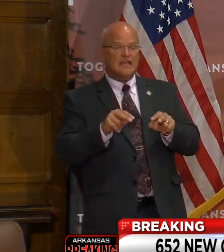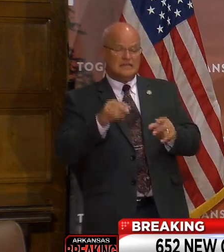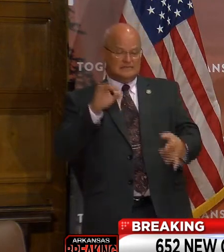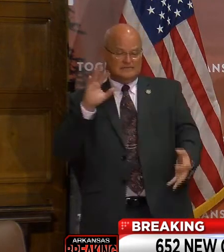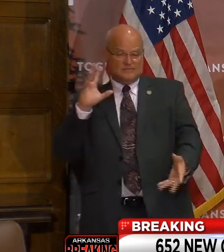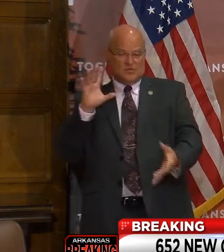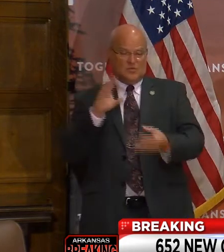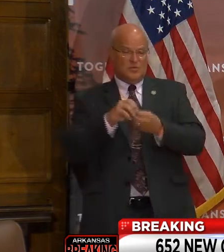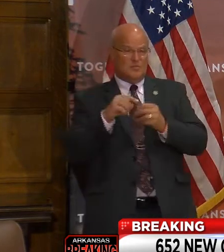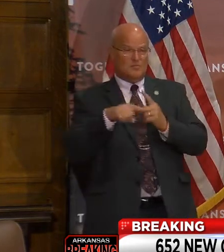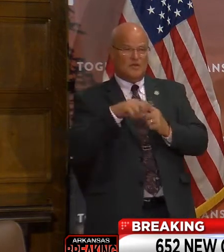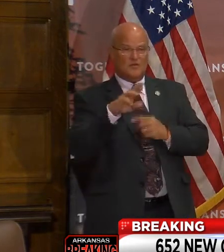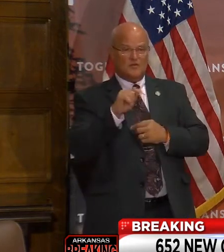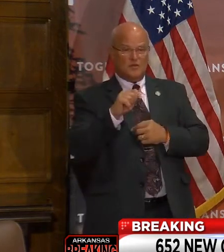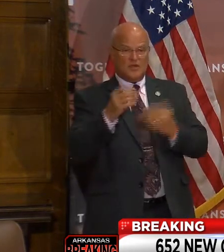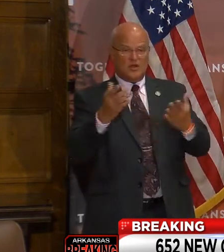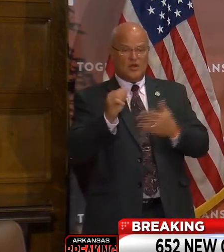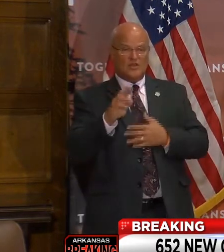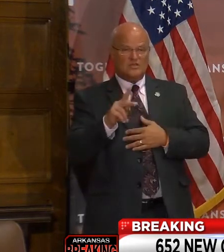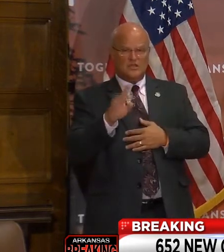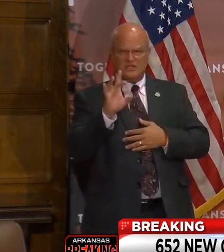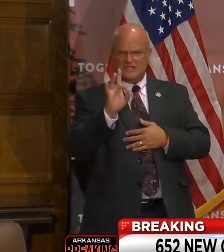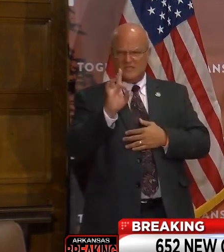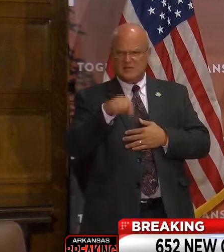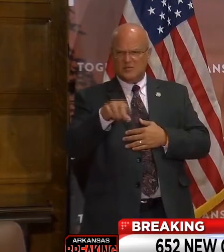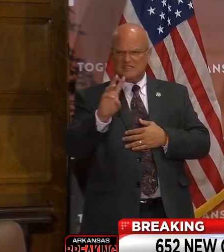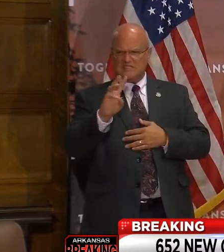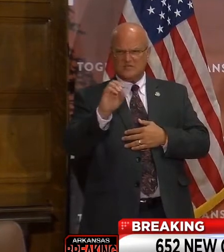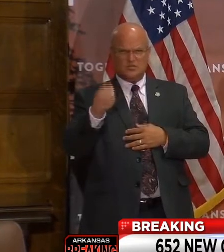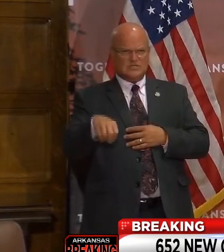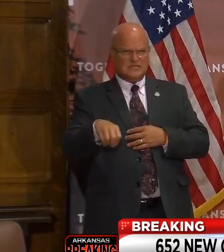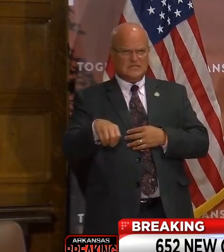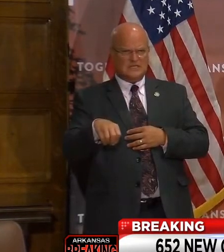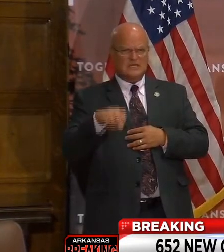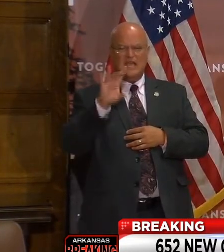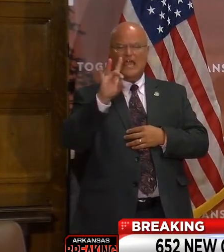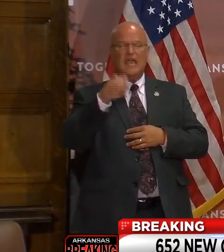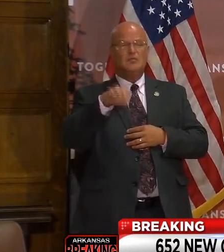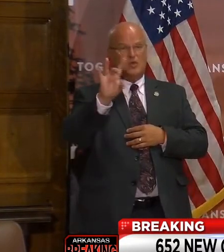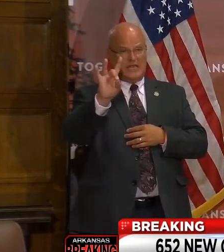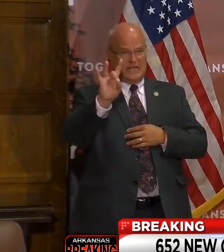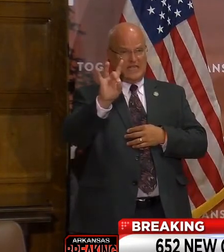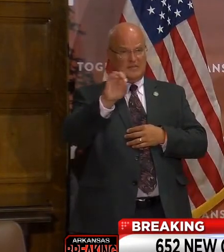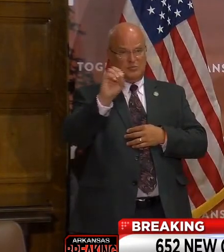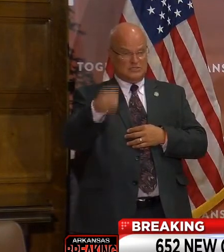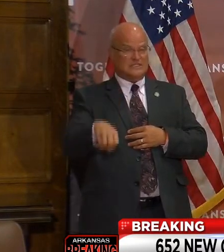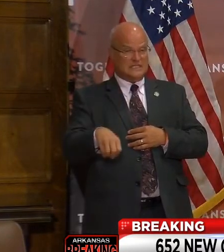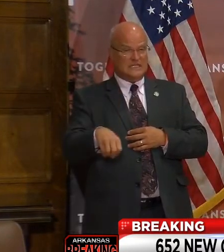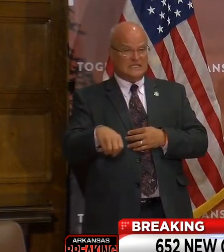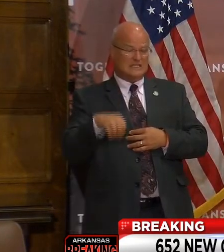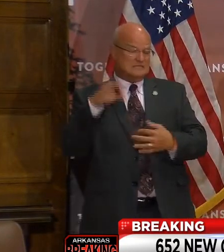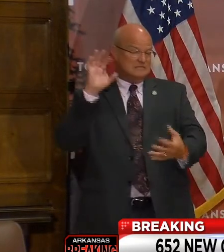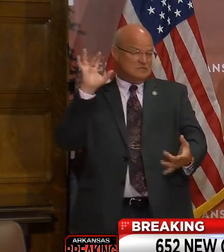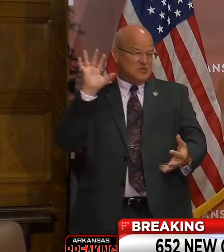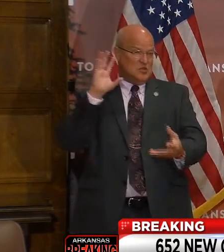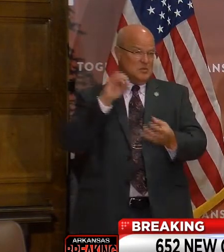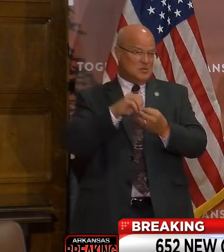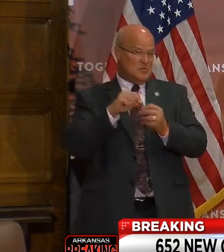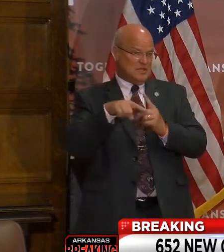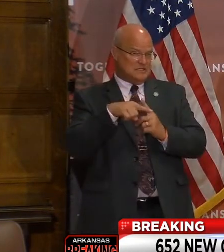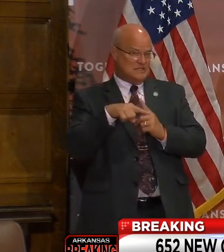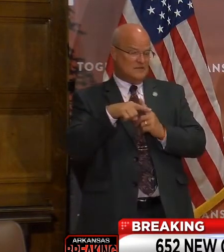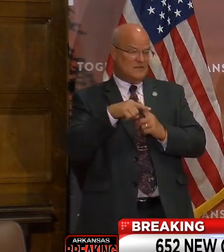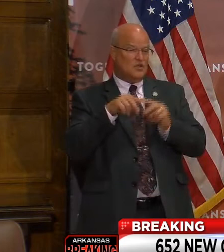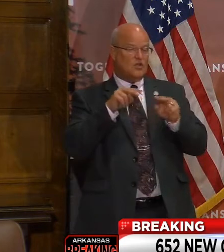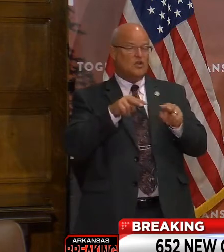cumulative positivity rate in Arkansas, it's 8.6%, I believe, 8.8% cumulative positivity.